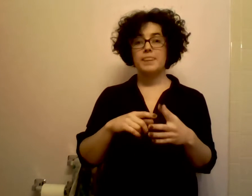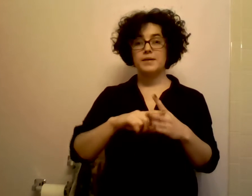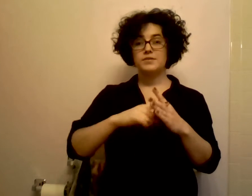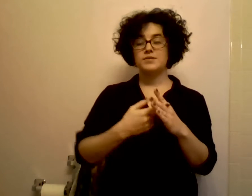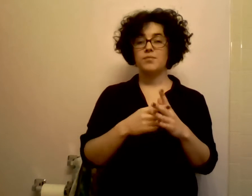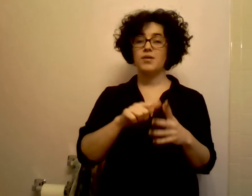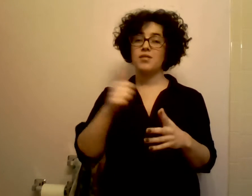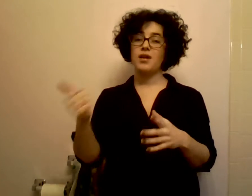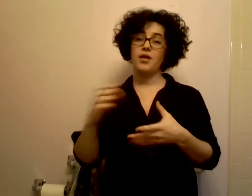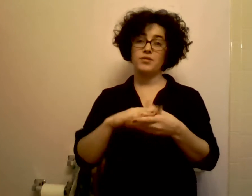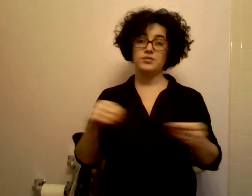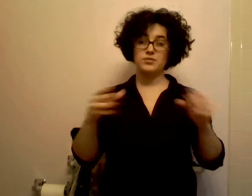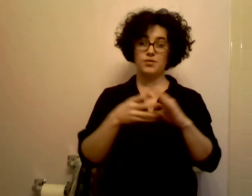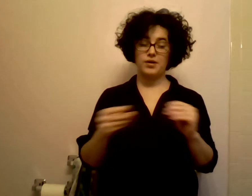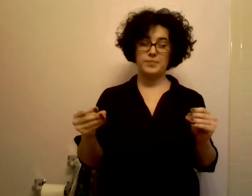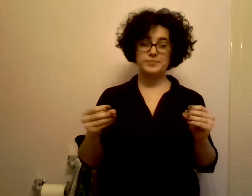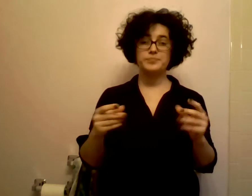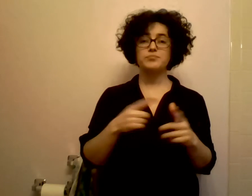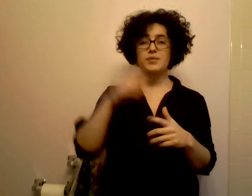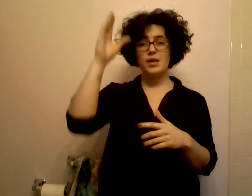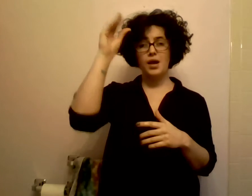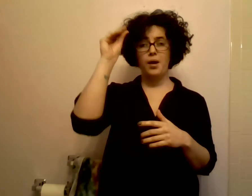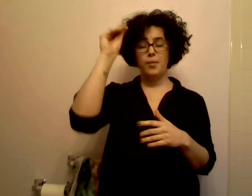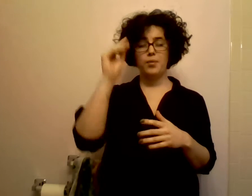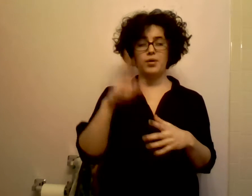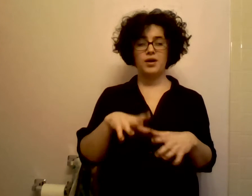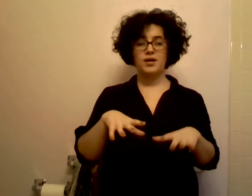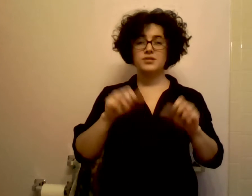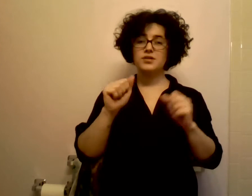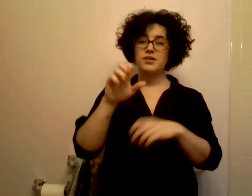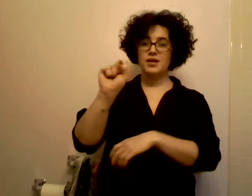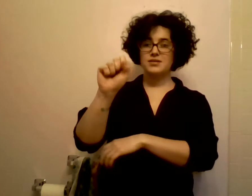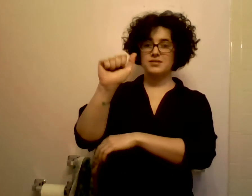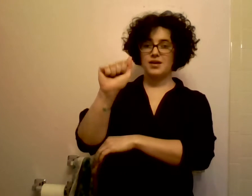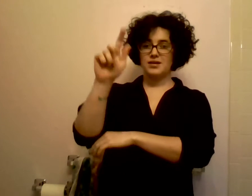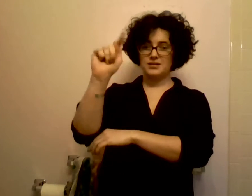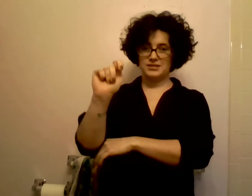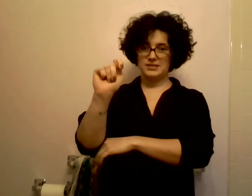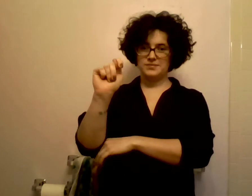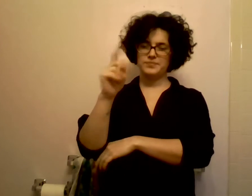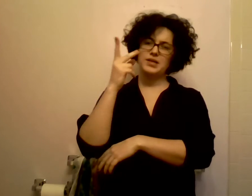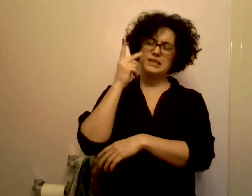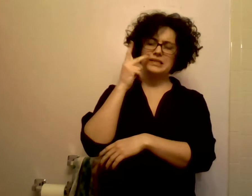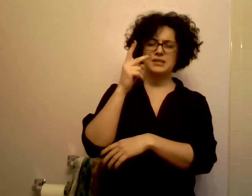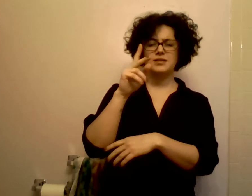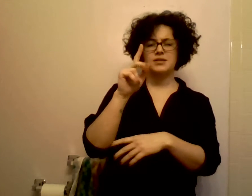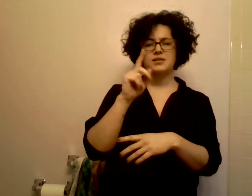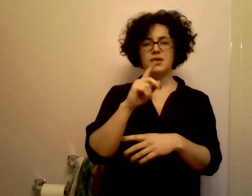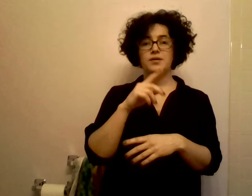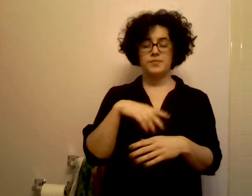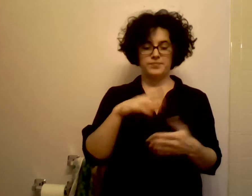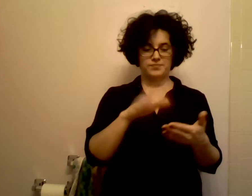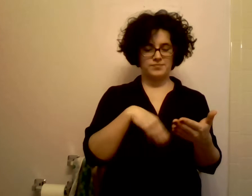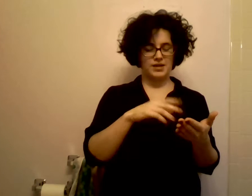procedures. When he received his test scores back, he saw the number 98 on the paper. Well, he was quite